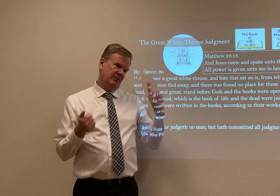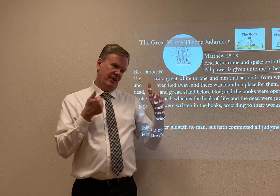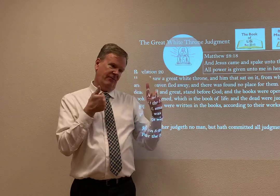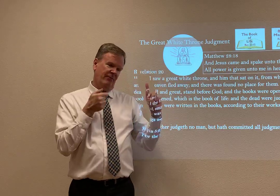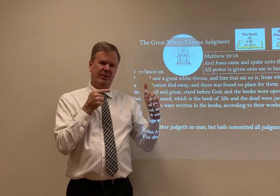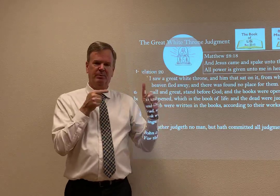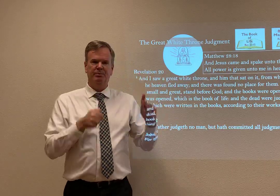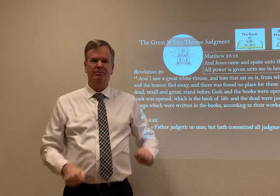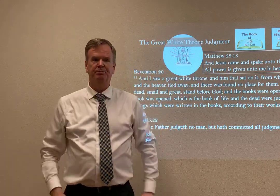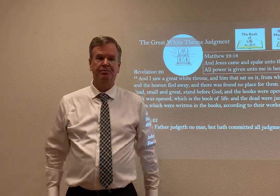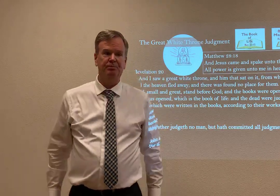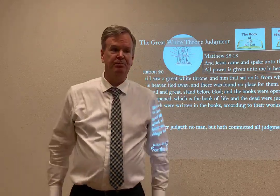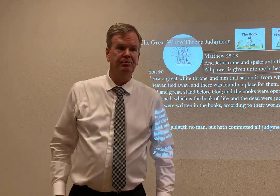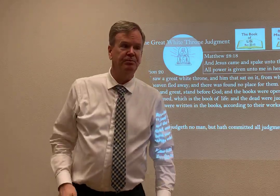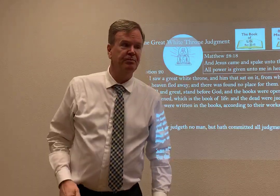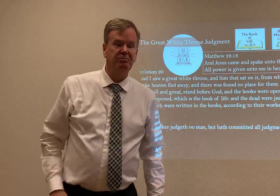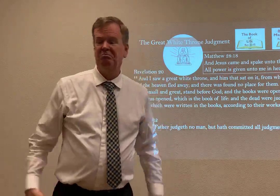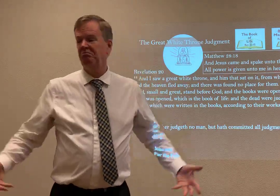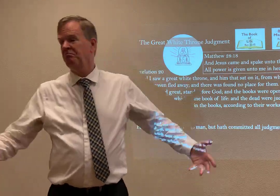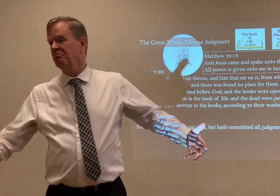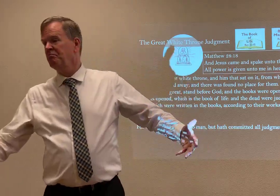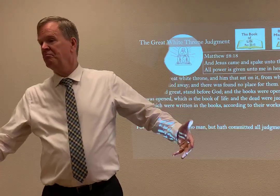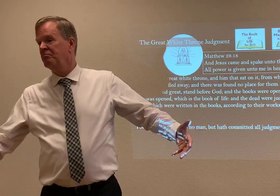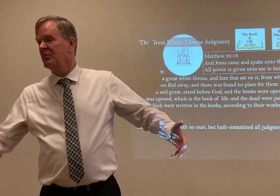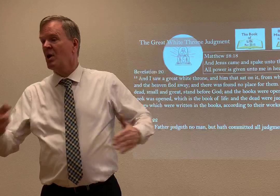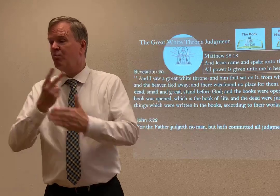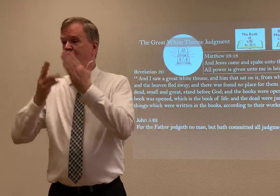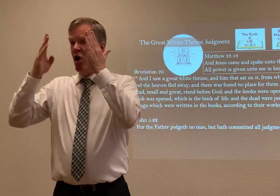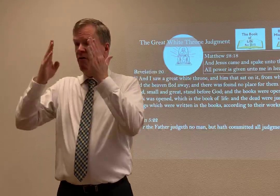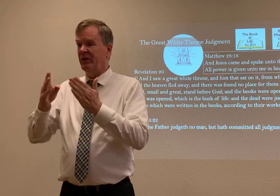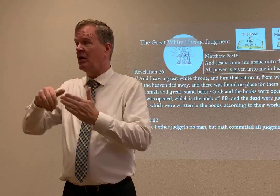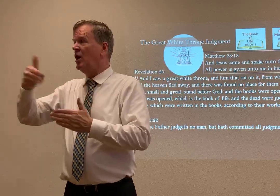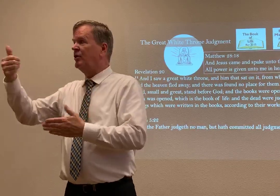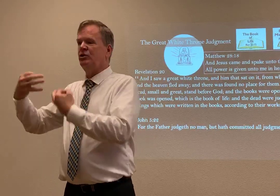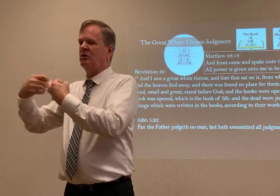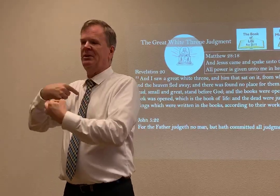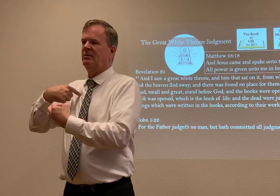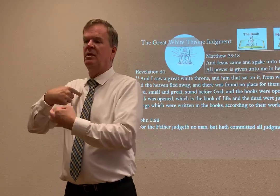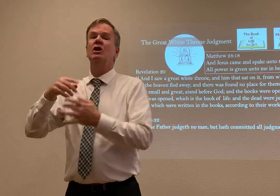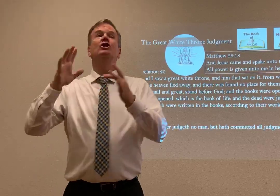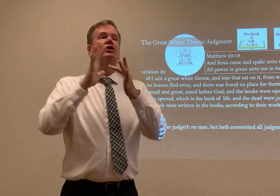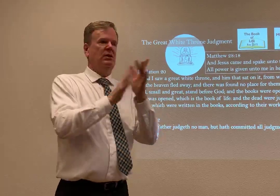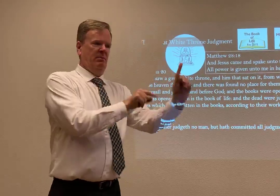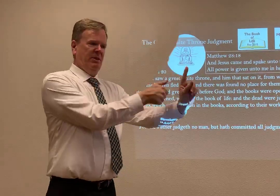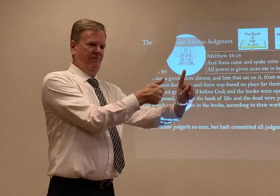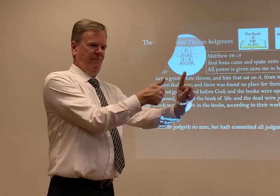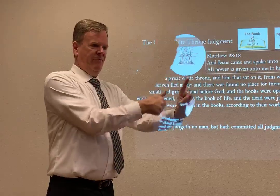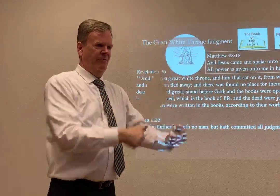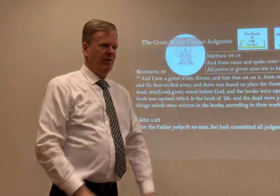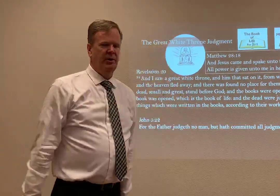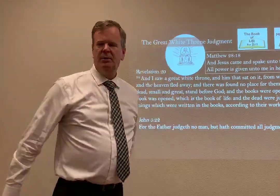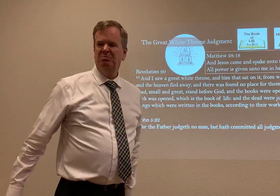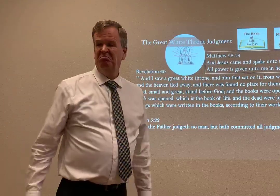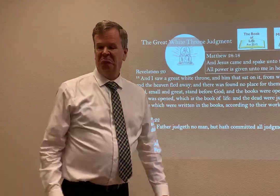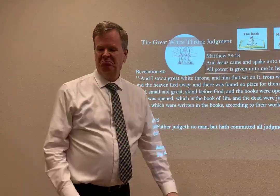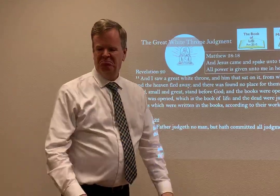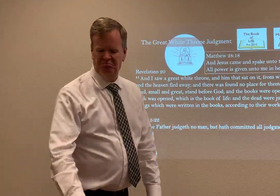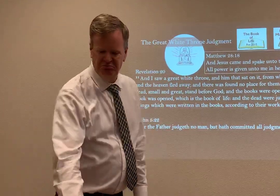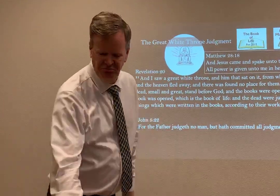The prophet can't judge me. Only Jesus can judge me.